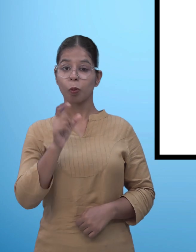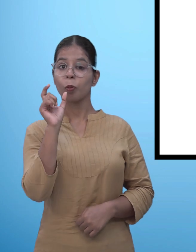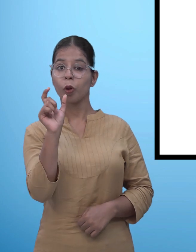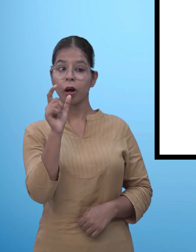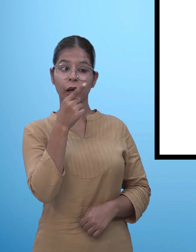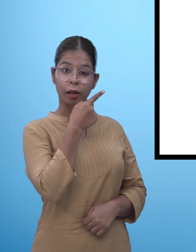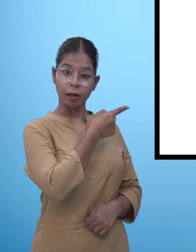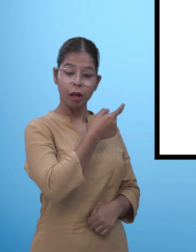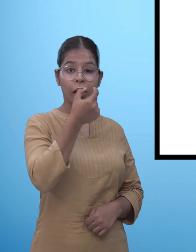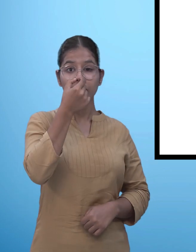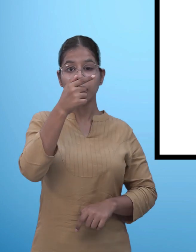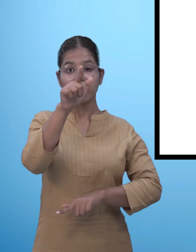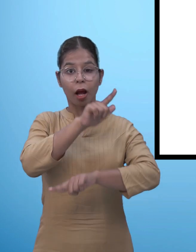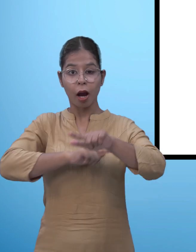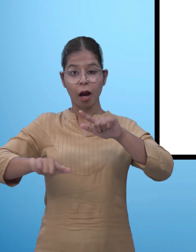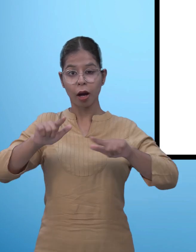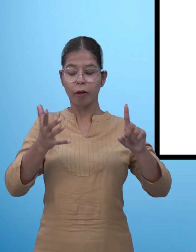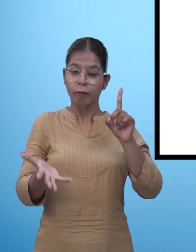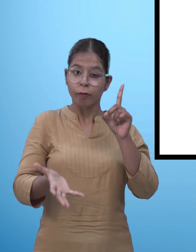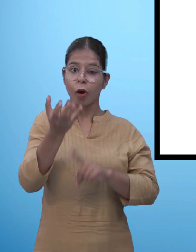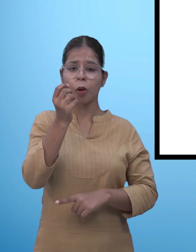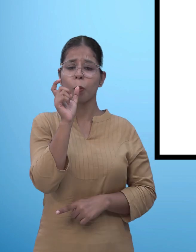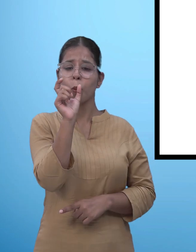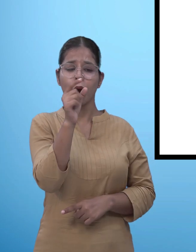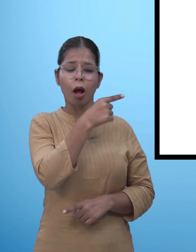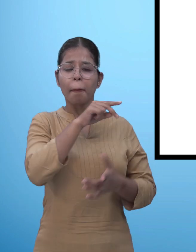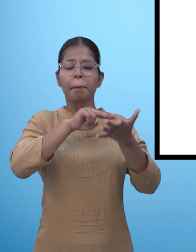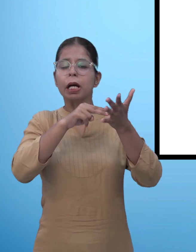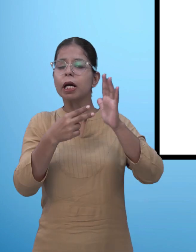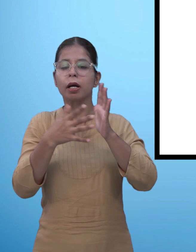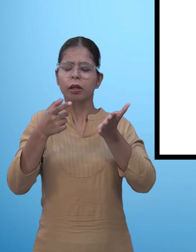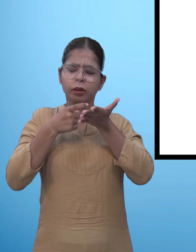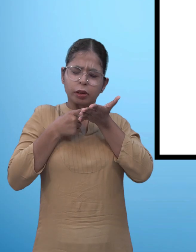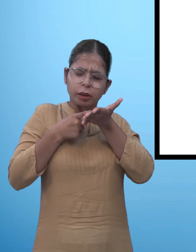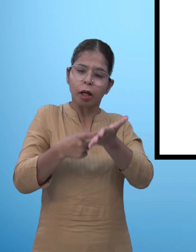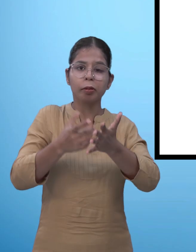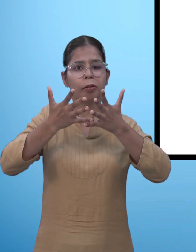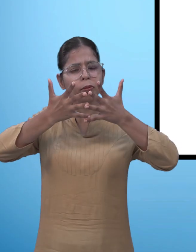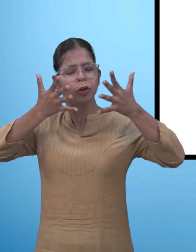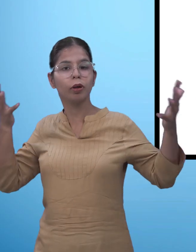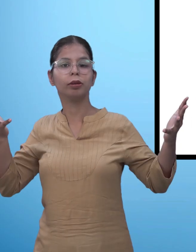Another Chinese word also derived from Sindhu was Tianzhu.